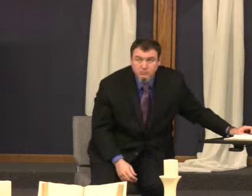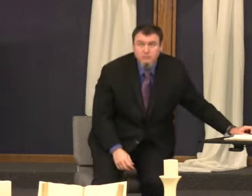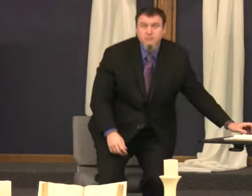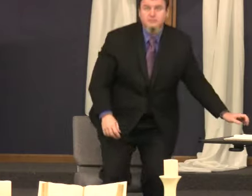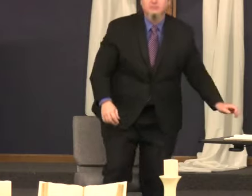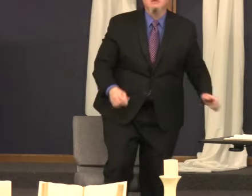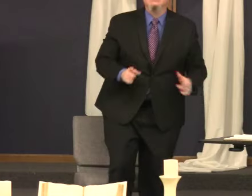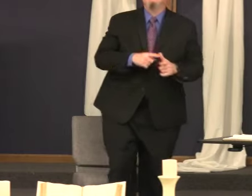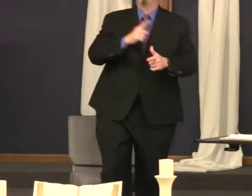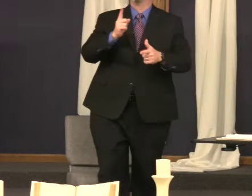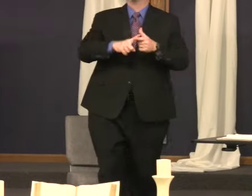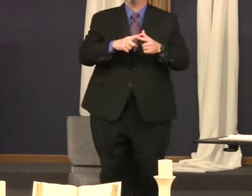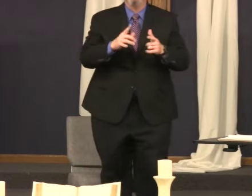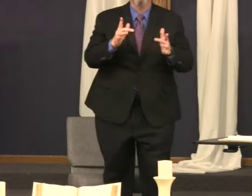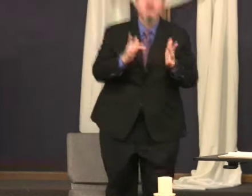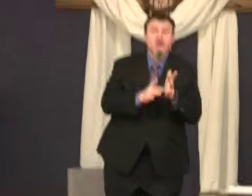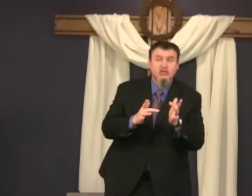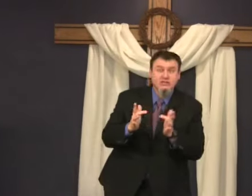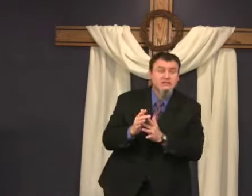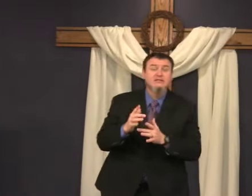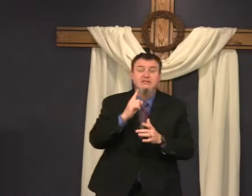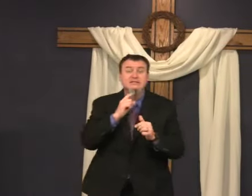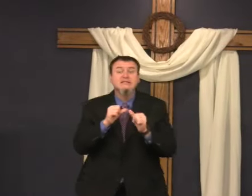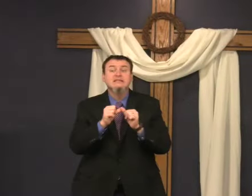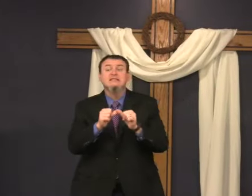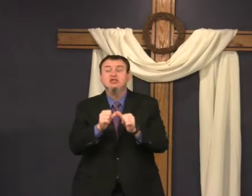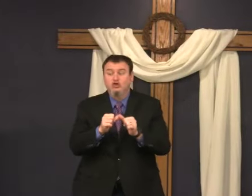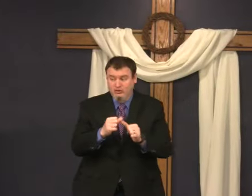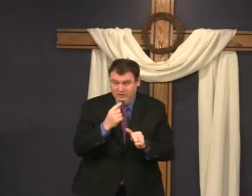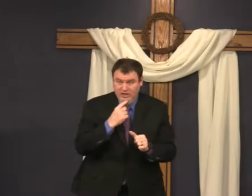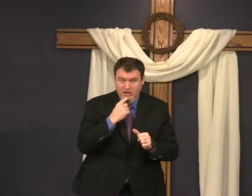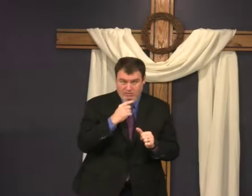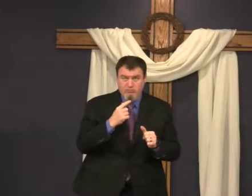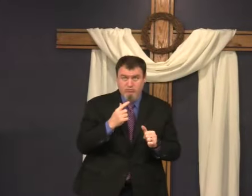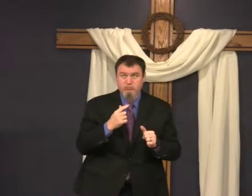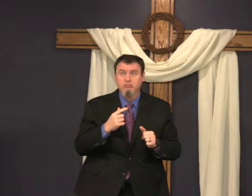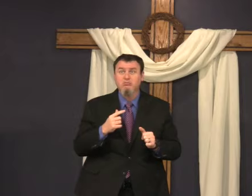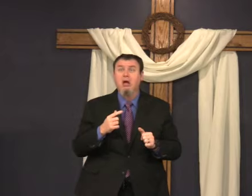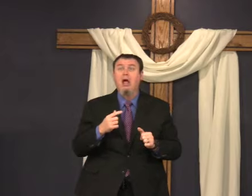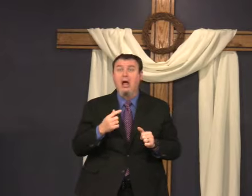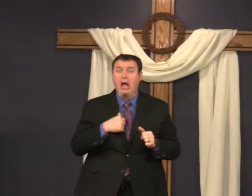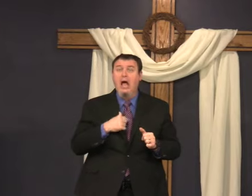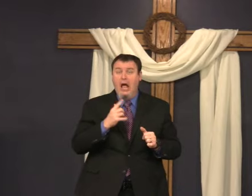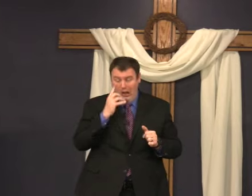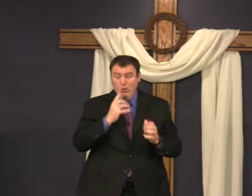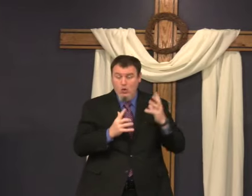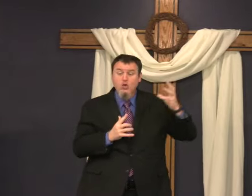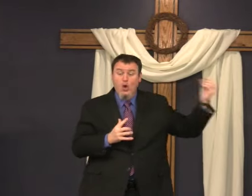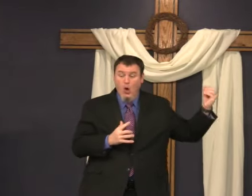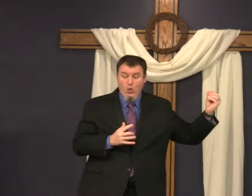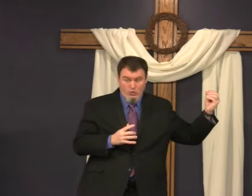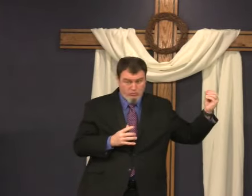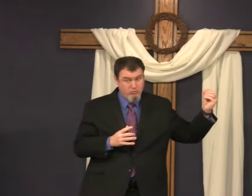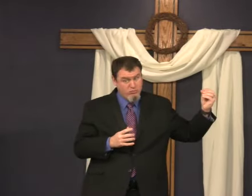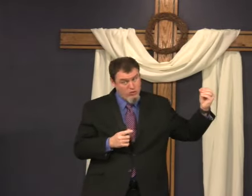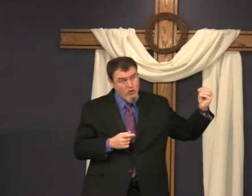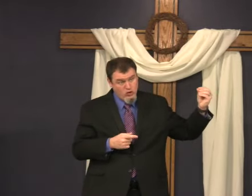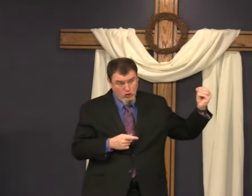But John said his hour was not yet come. And Jesus went on and said, I go my